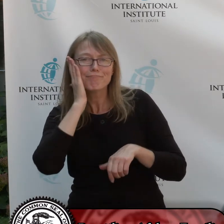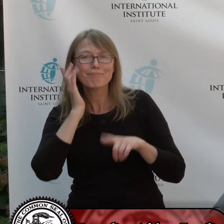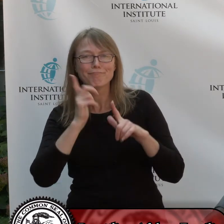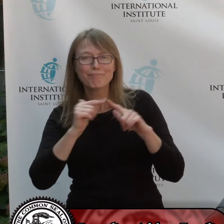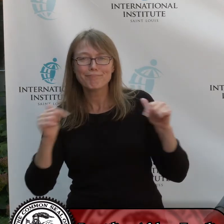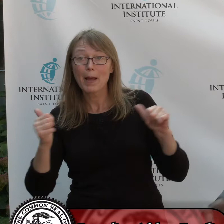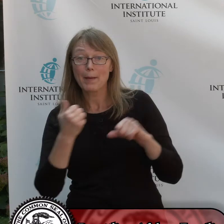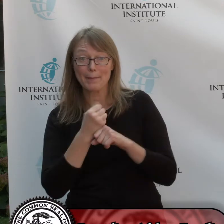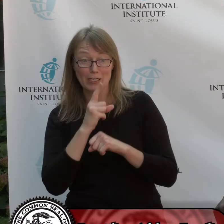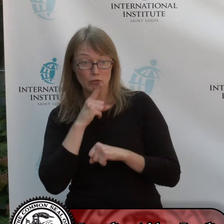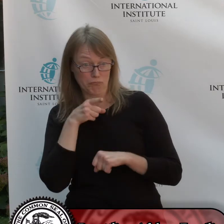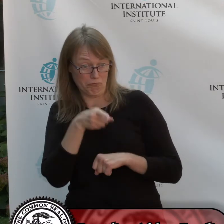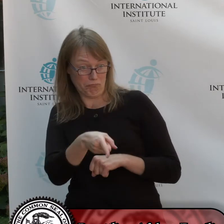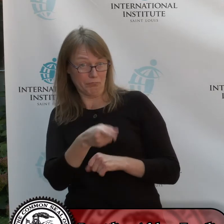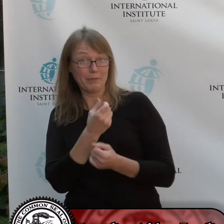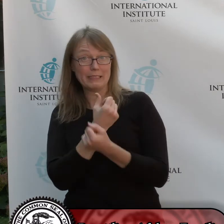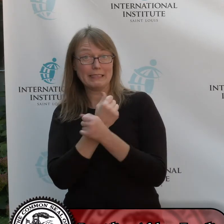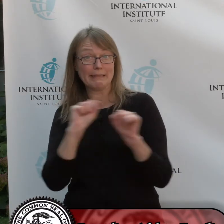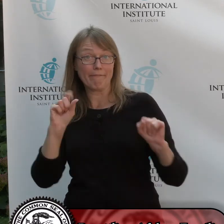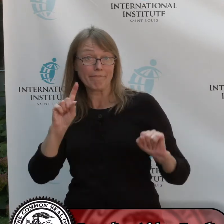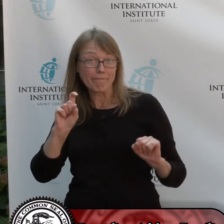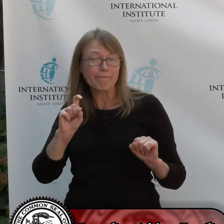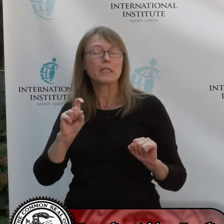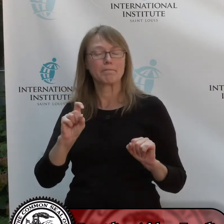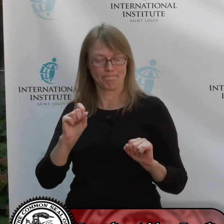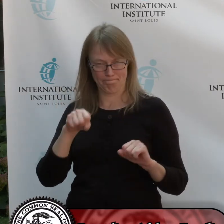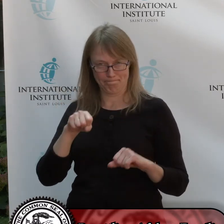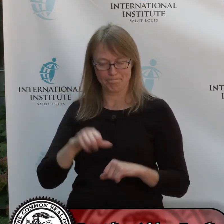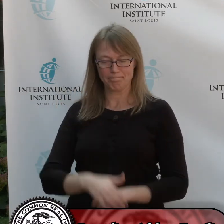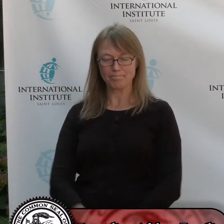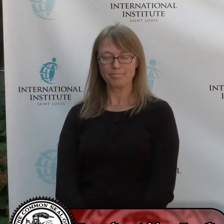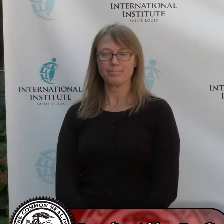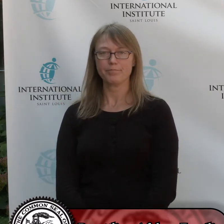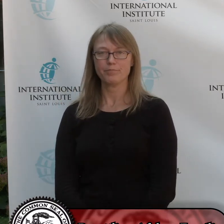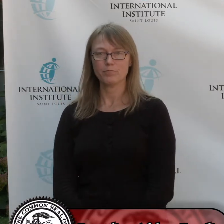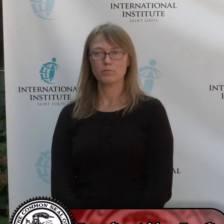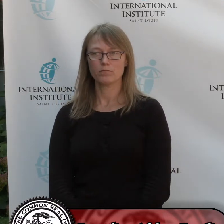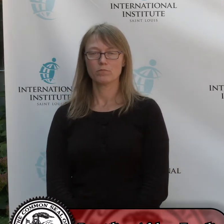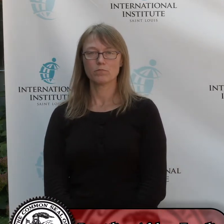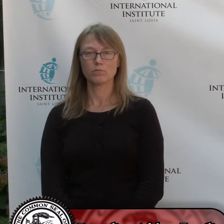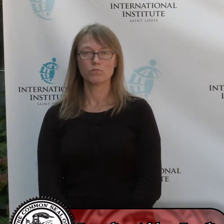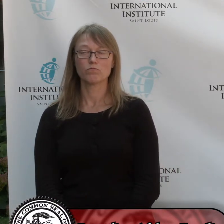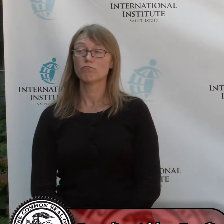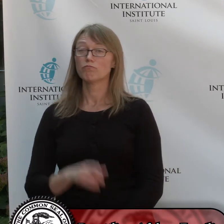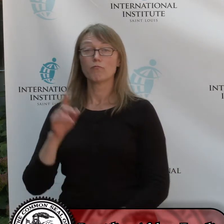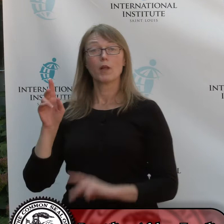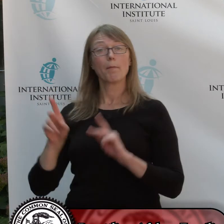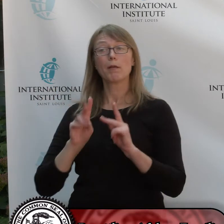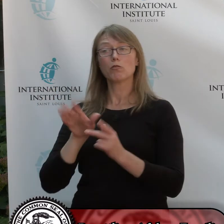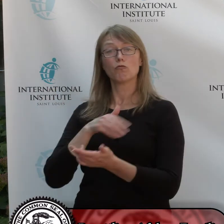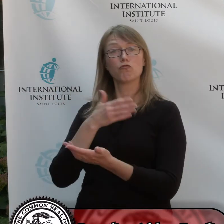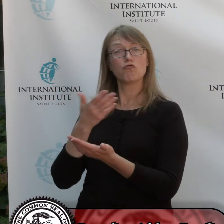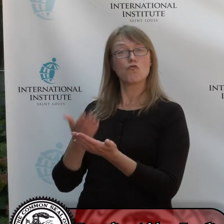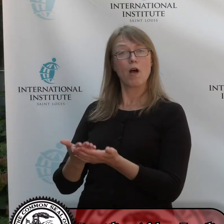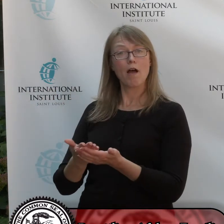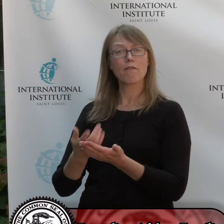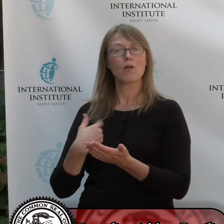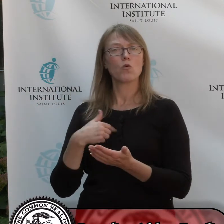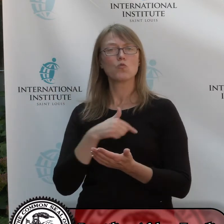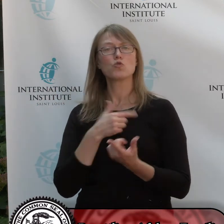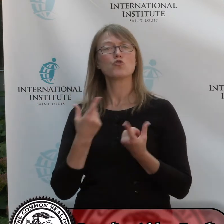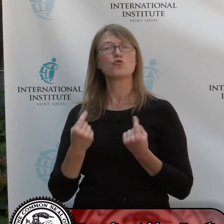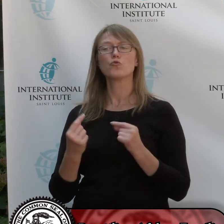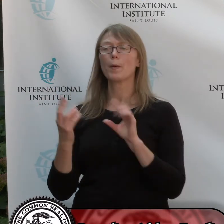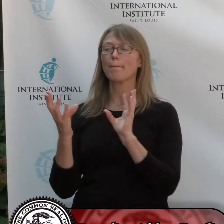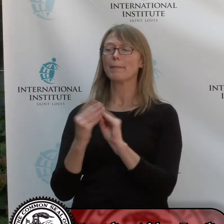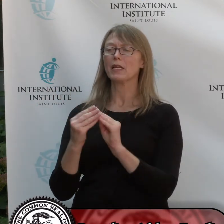There are several things that we do once people get here, which includes an assessment of where they are in terms of